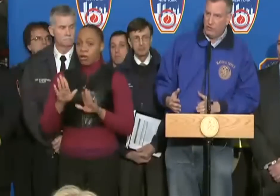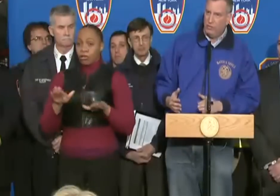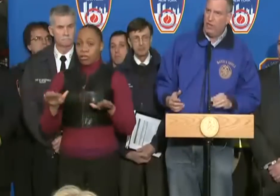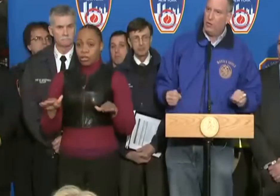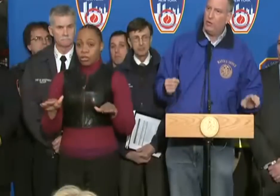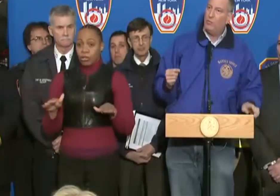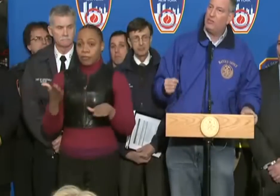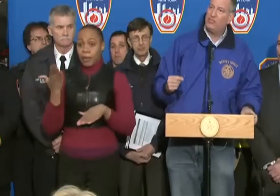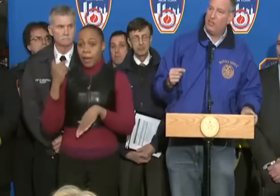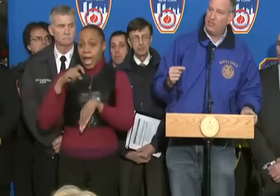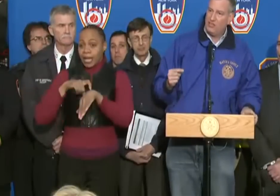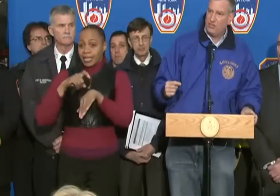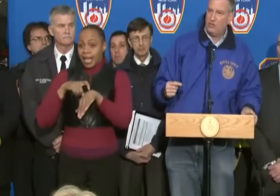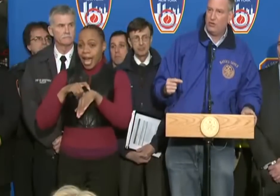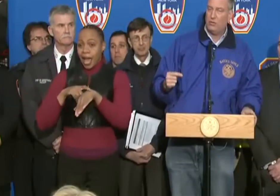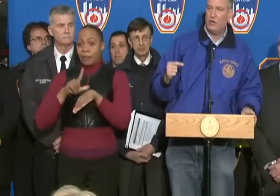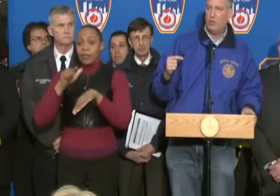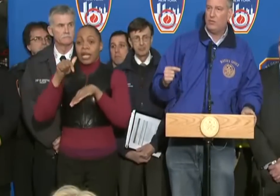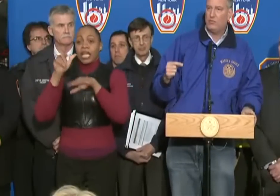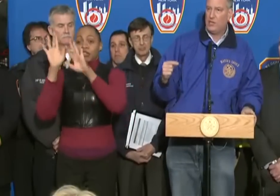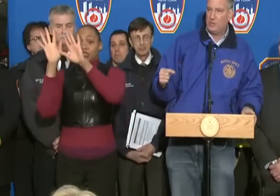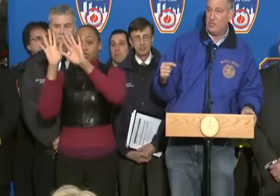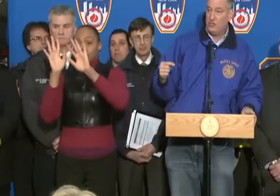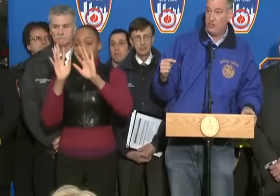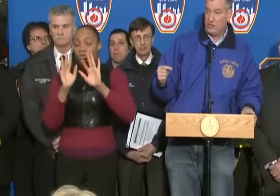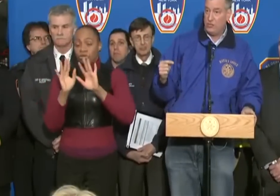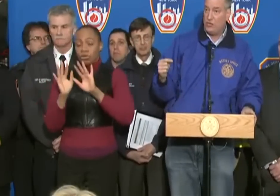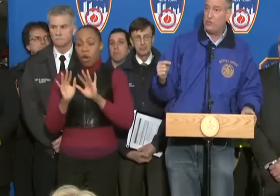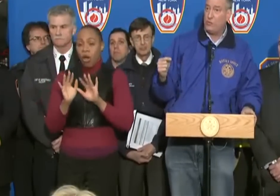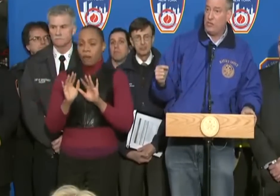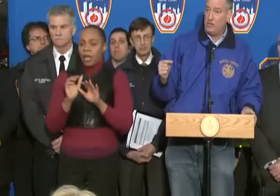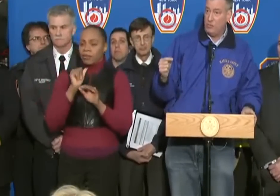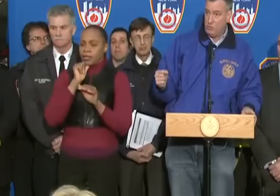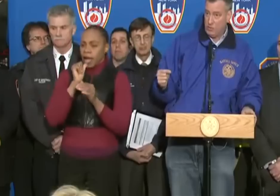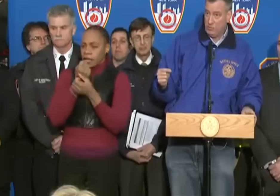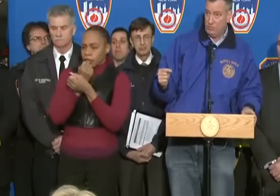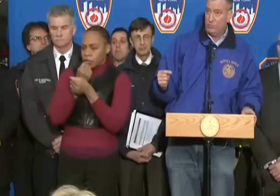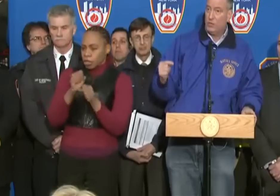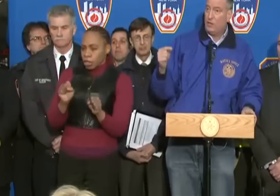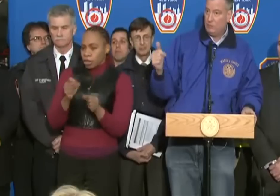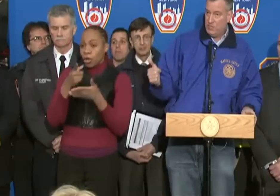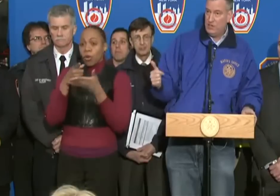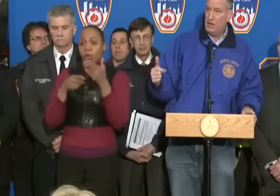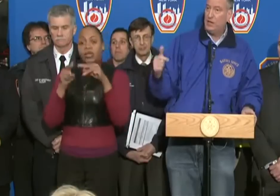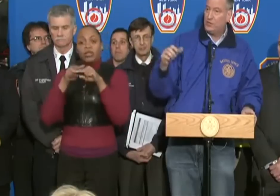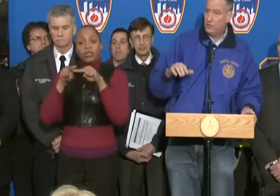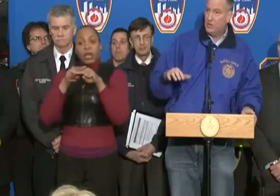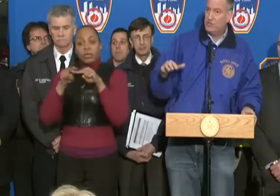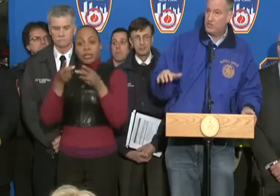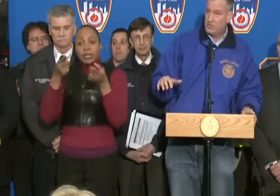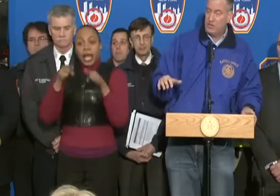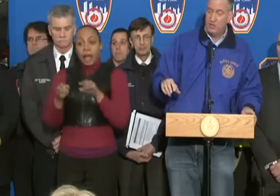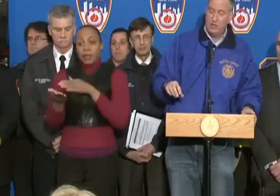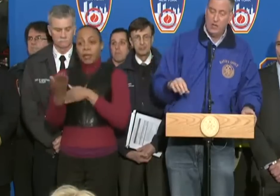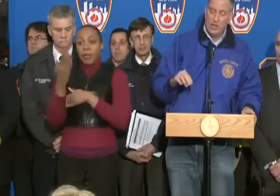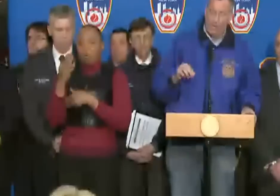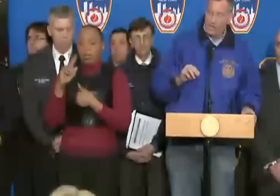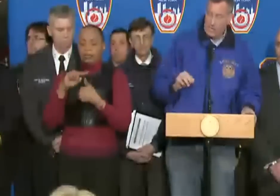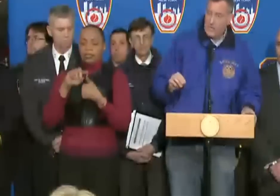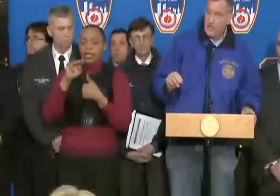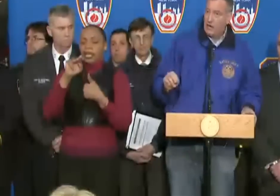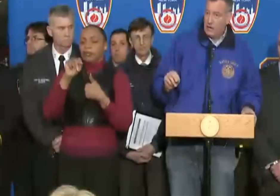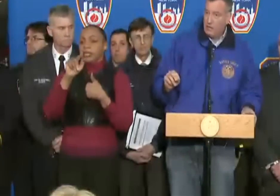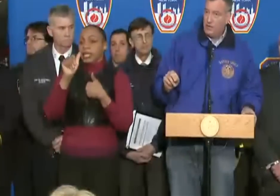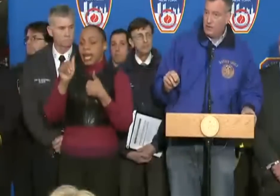breaking storm, and we were much less secure about what the transportation situation would be in the morning, MTA, school buses, etc.